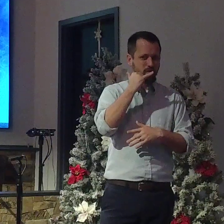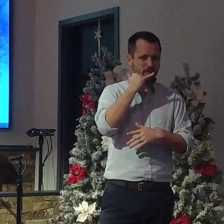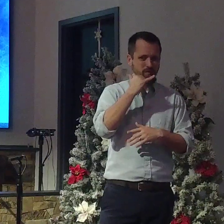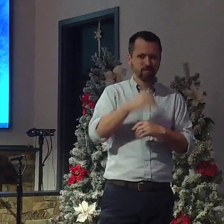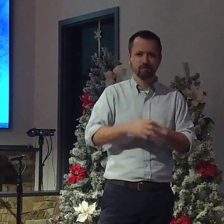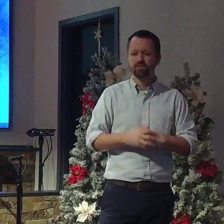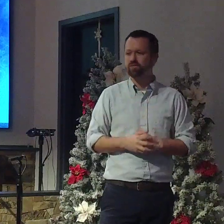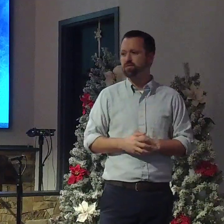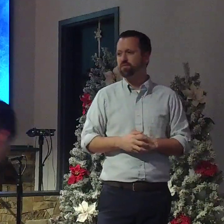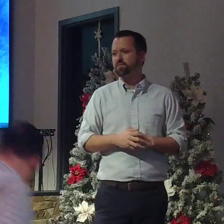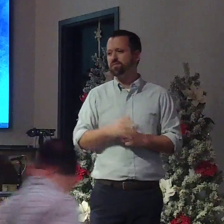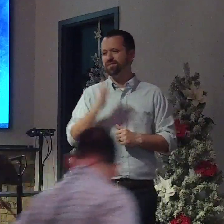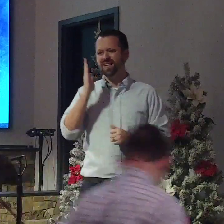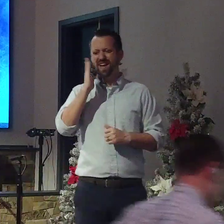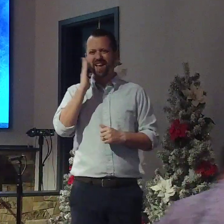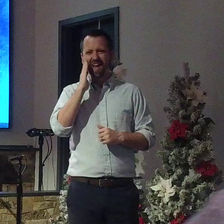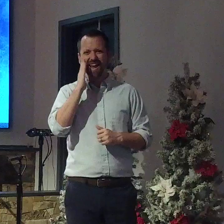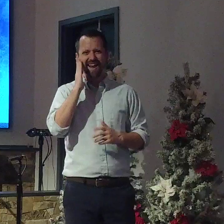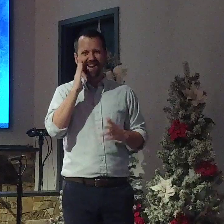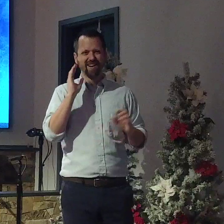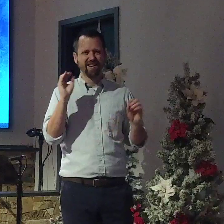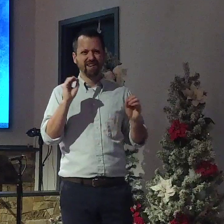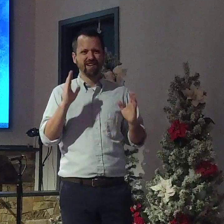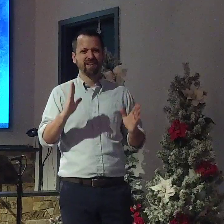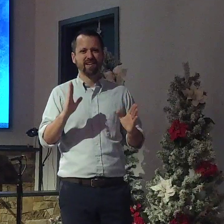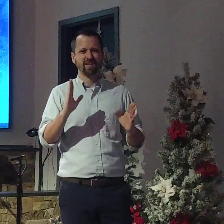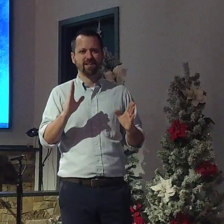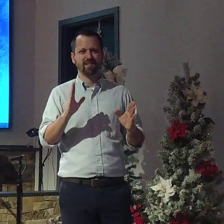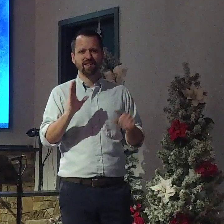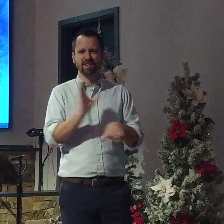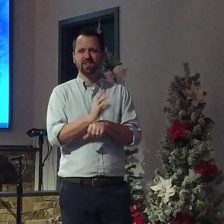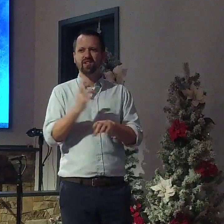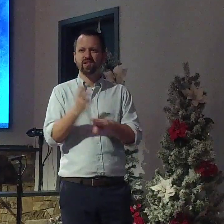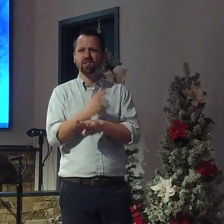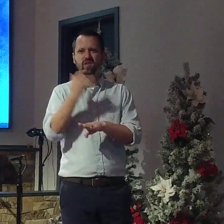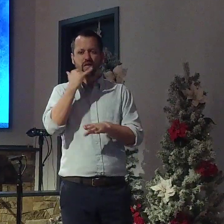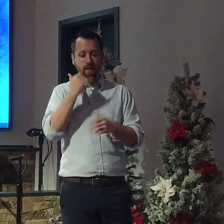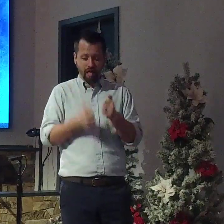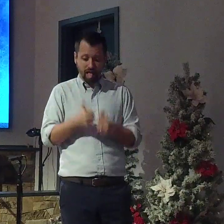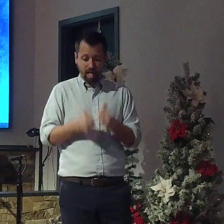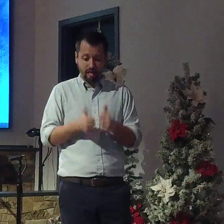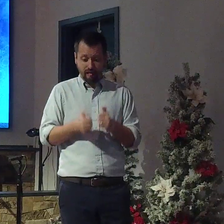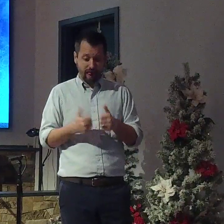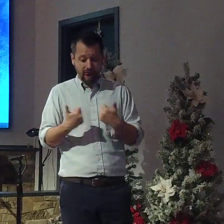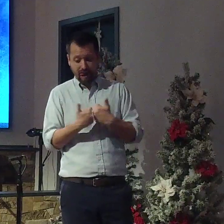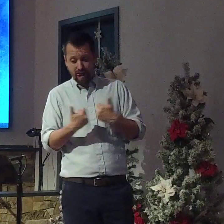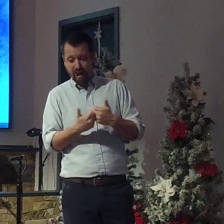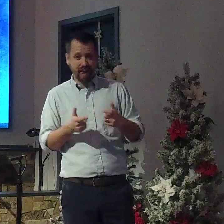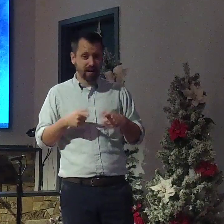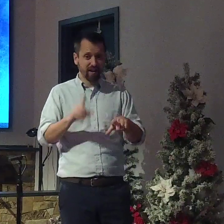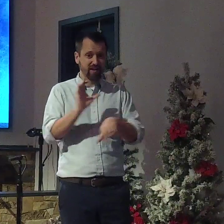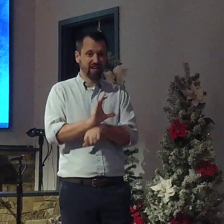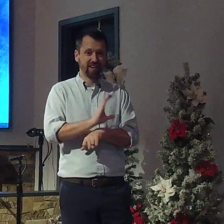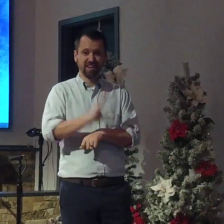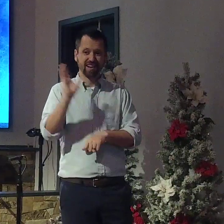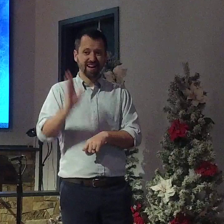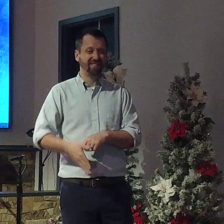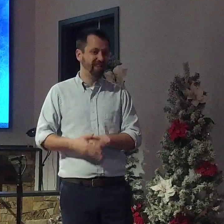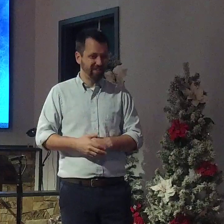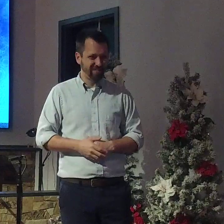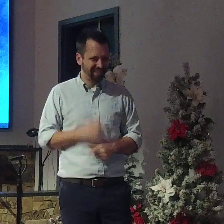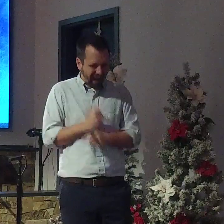can be seated. Good morning, church. It's so good to have you with us today. And all those that regularly attend,